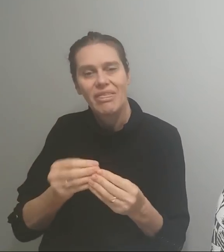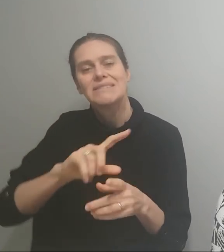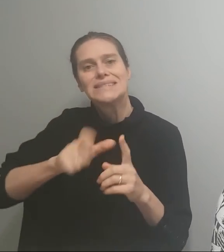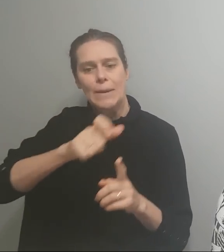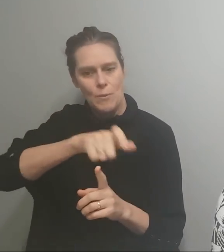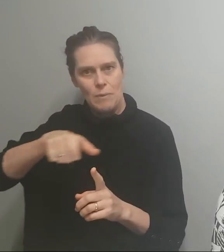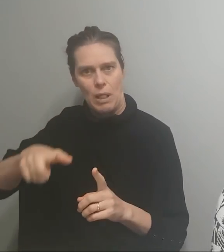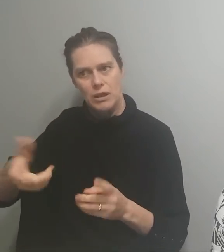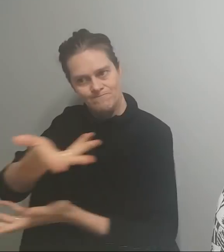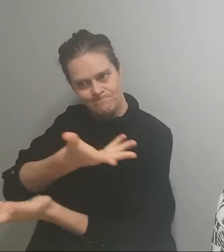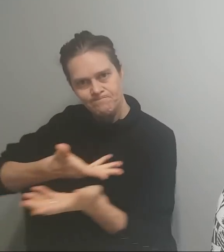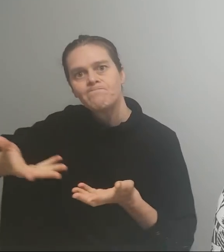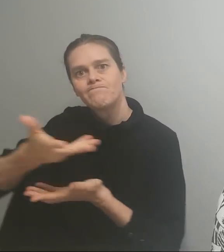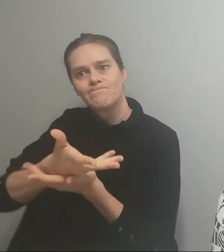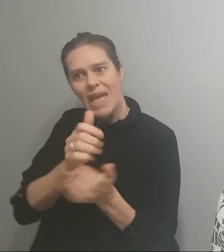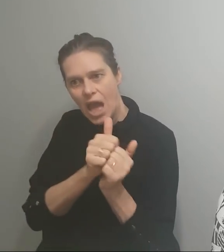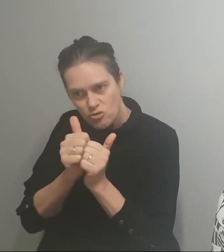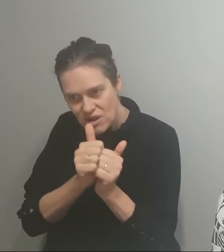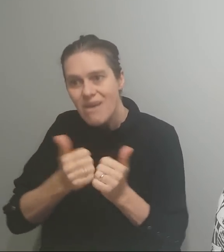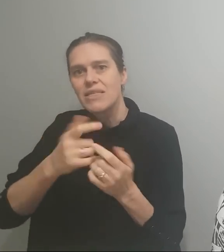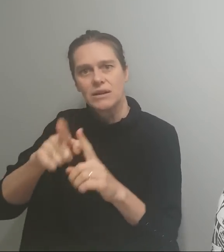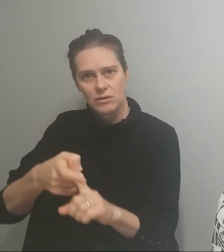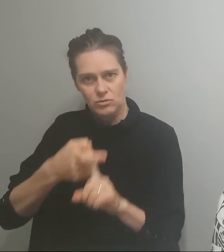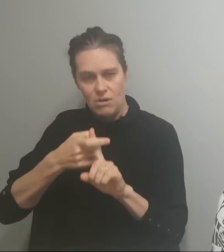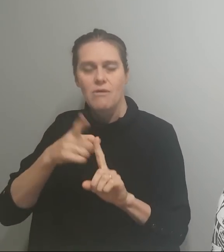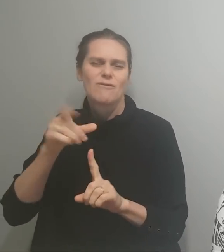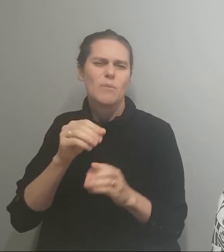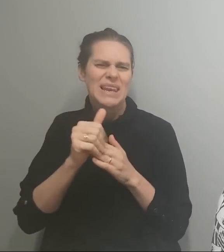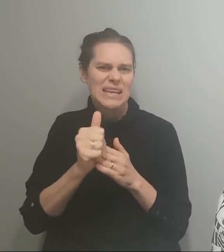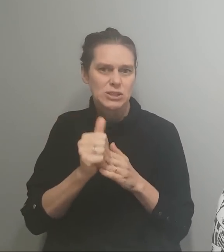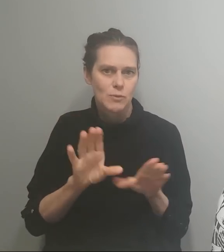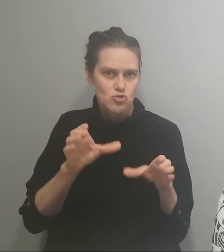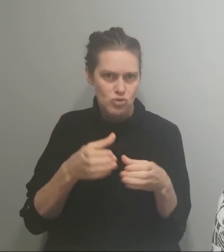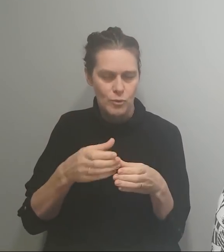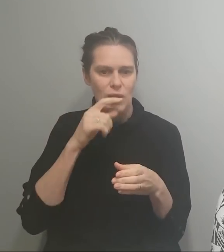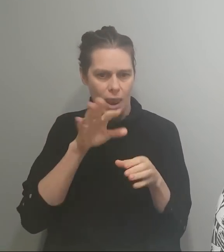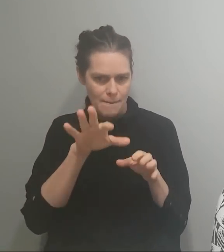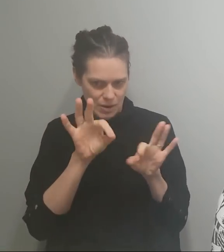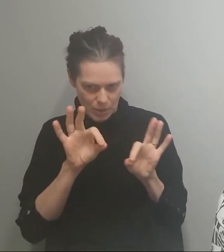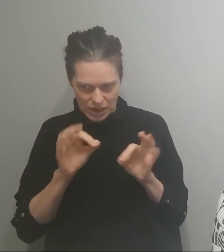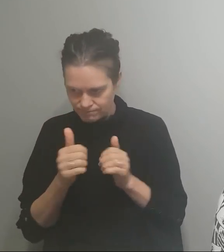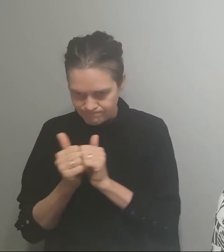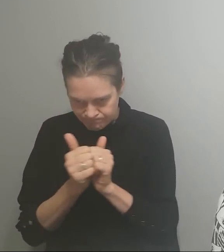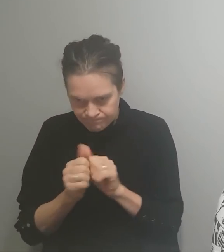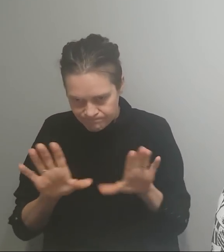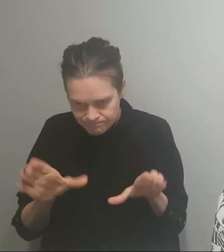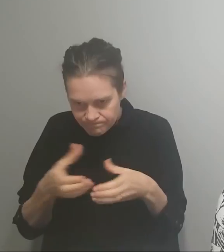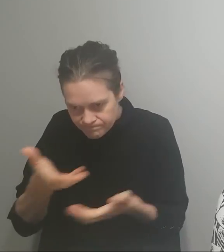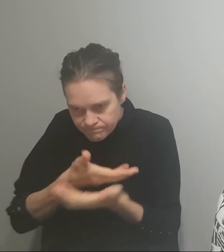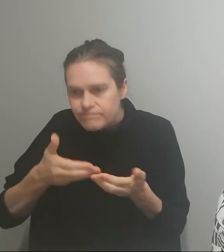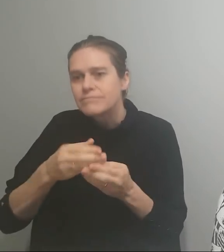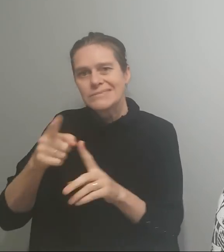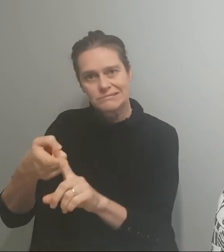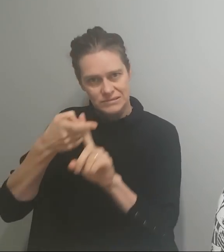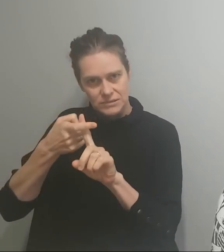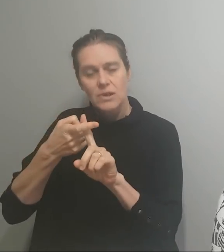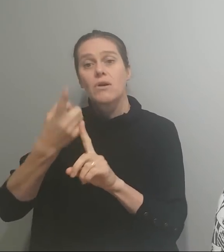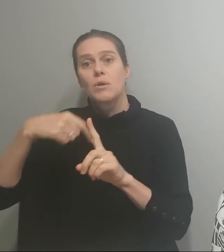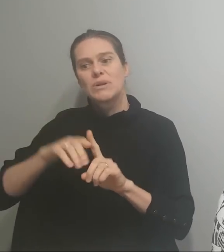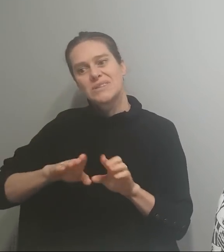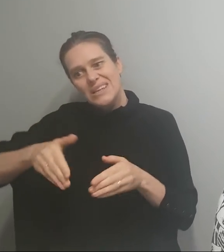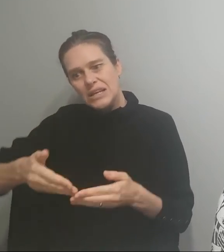and whānau from the regional leadership group. And we'll be doing induction and training for all of the new roles